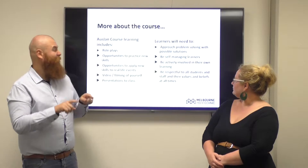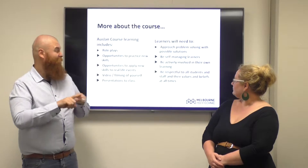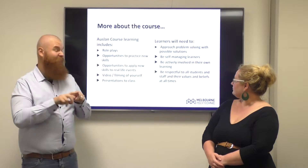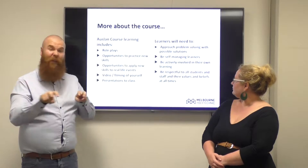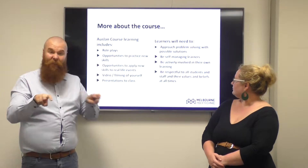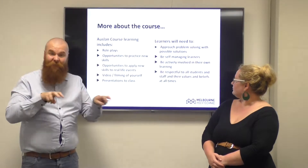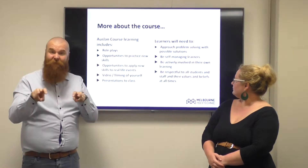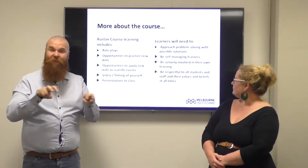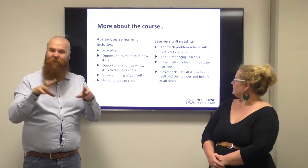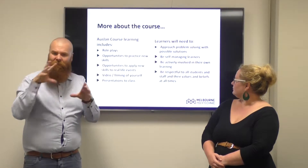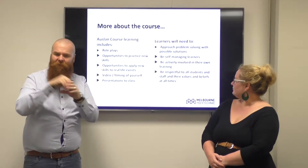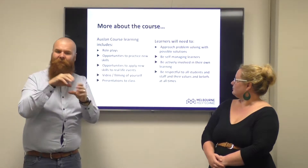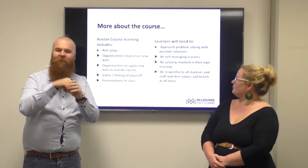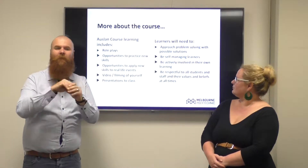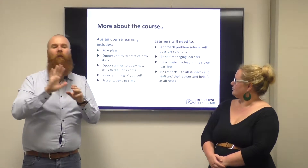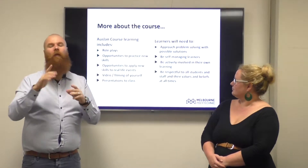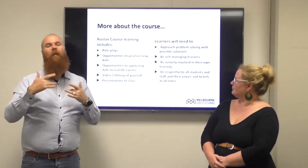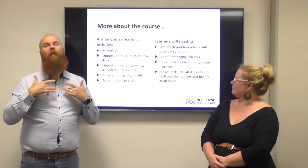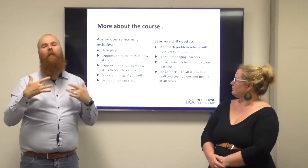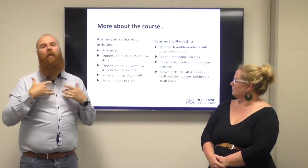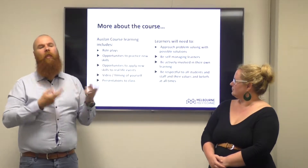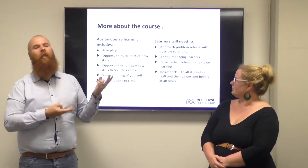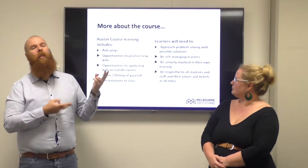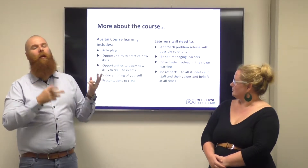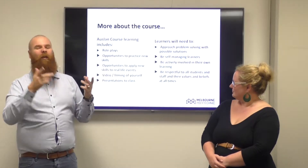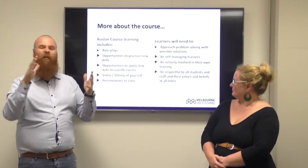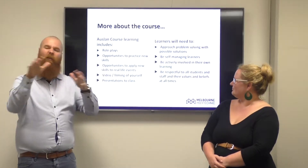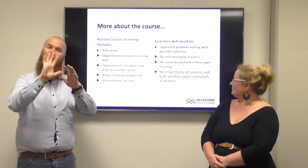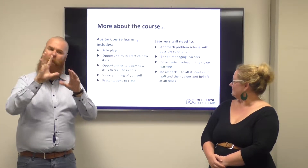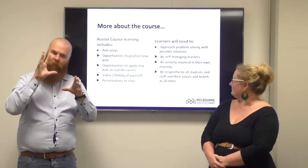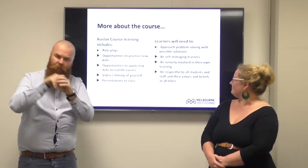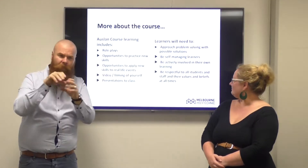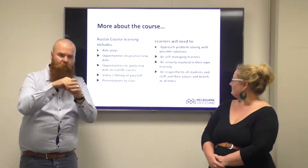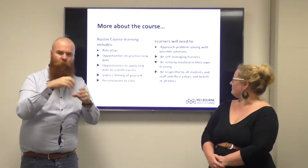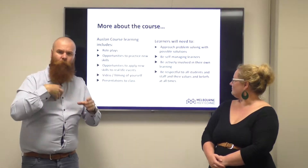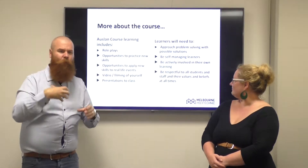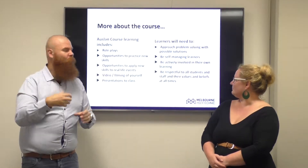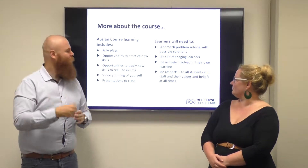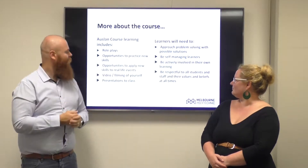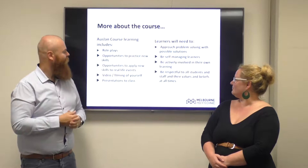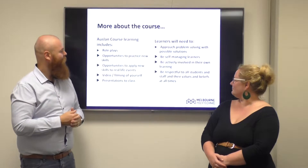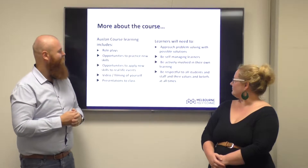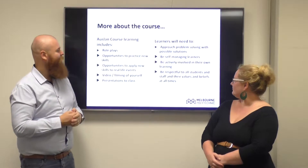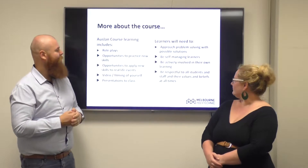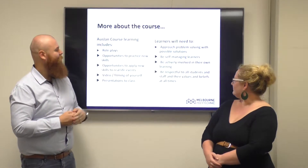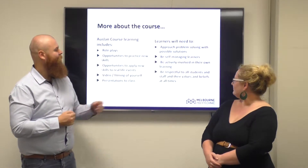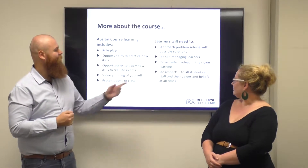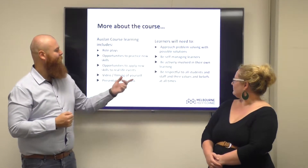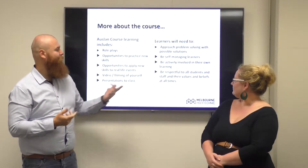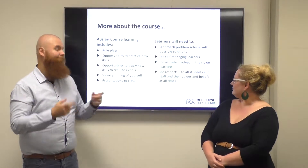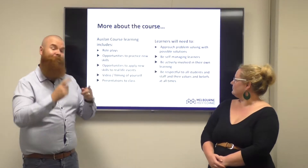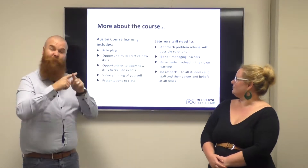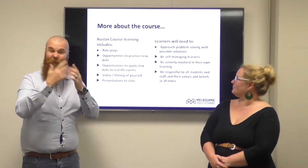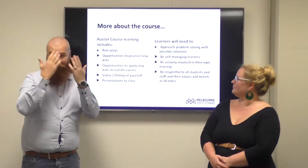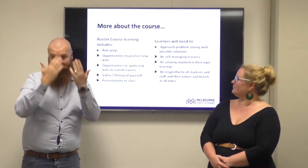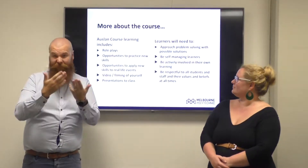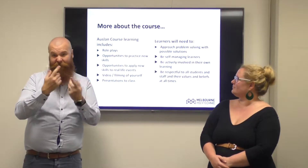You need to be self-managing learners. You need to be actively involved. It's not enough to sit back. You need to be involved in your own